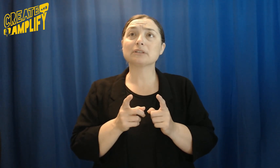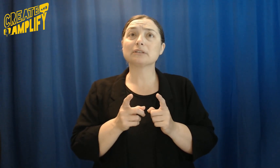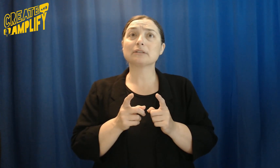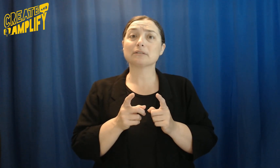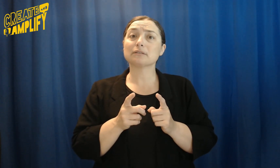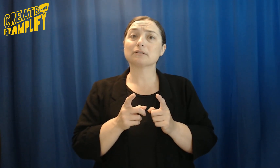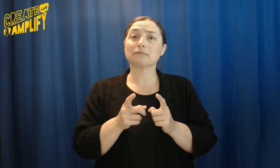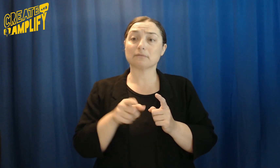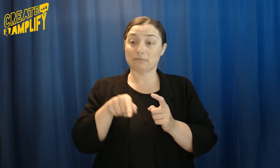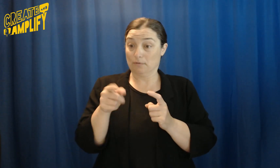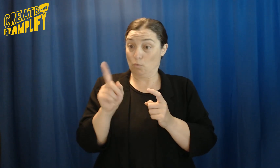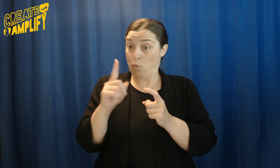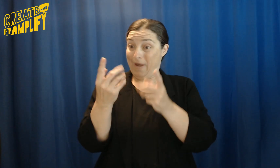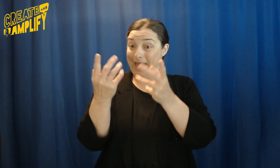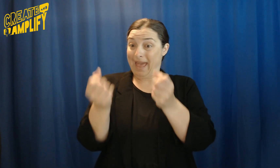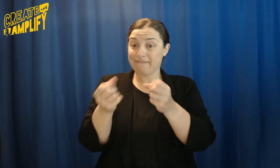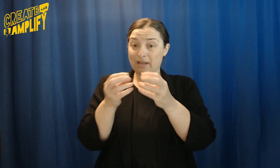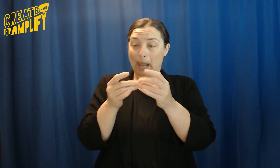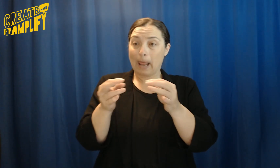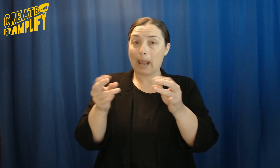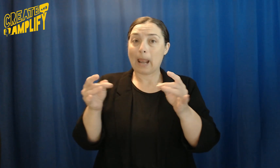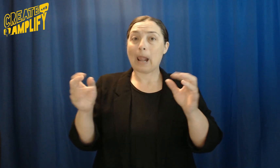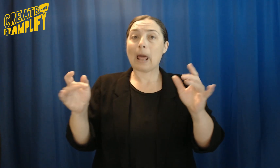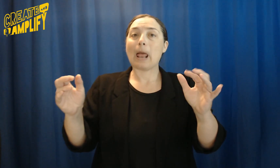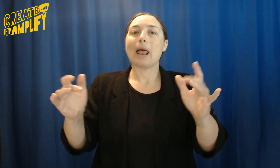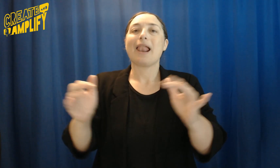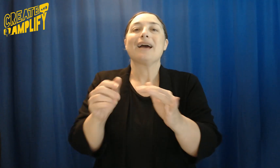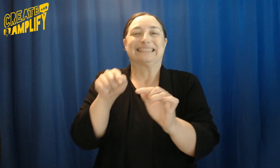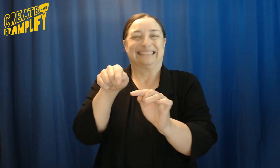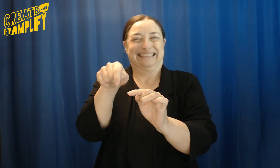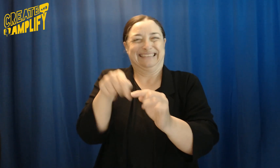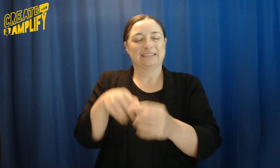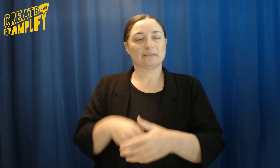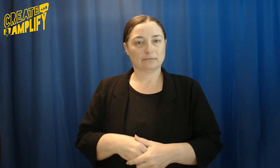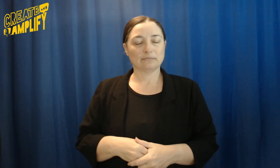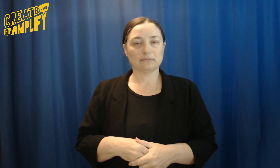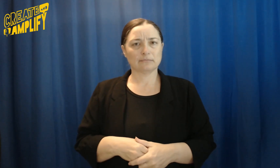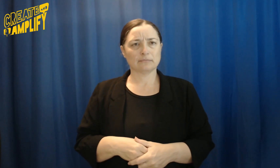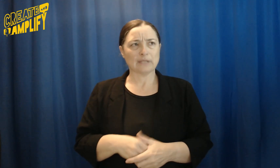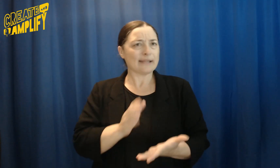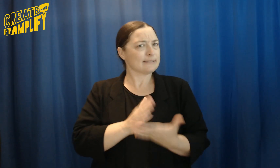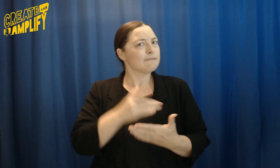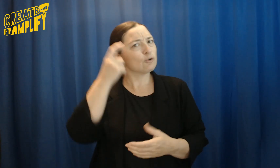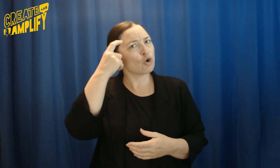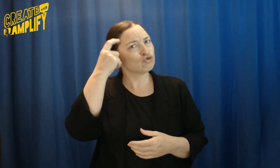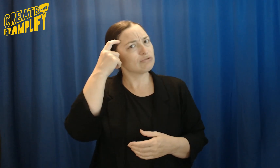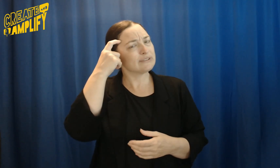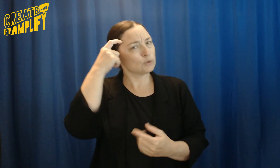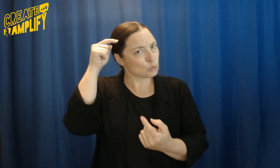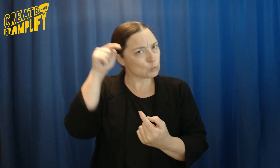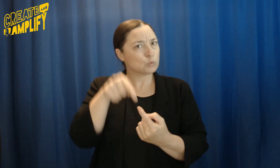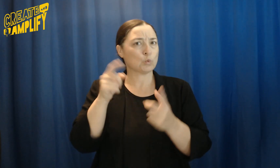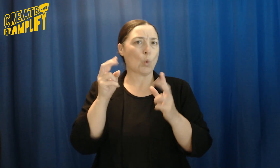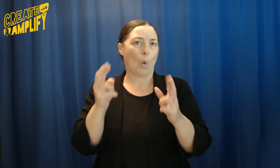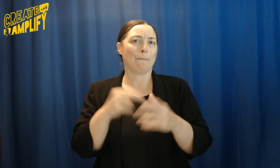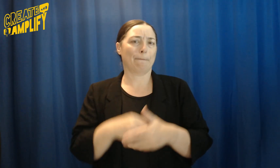in the periphery. And it is a conscious effort. I didn't want to, I never wanted to give up.